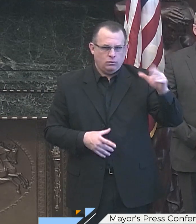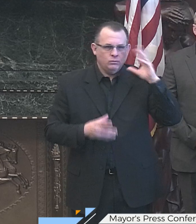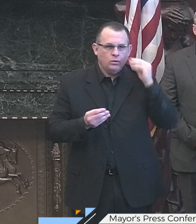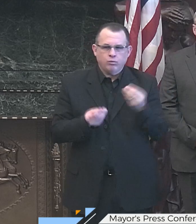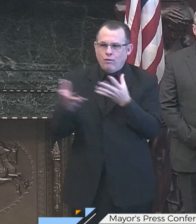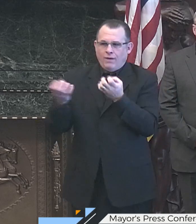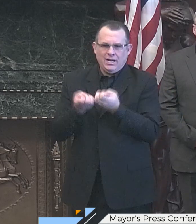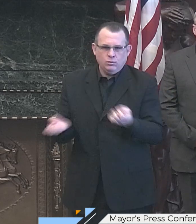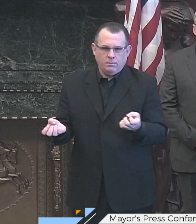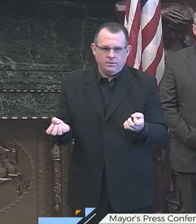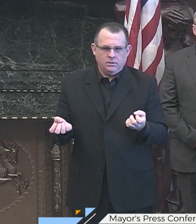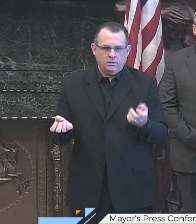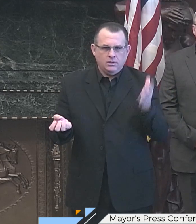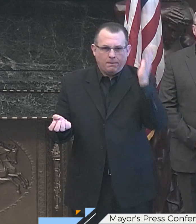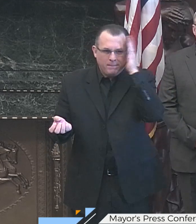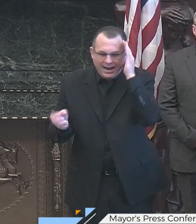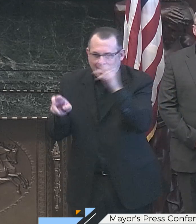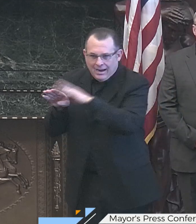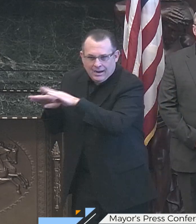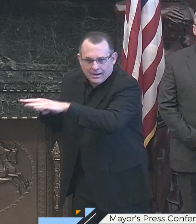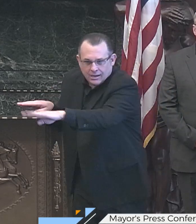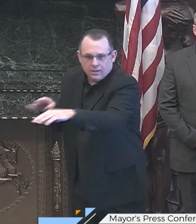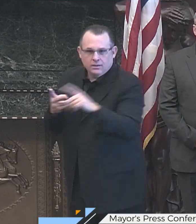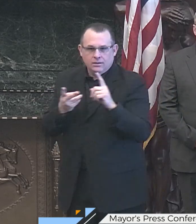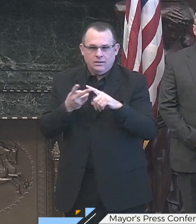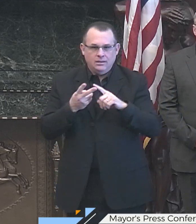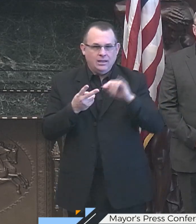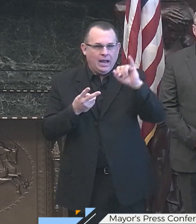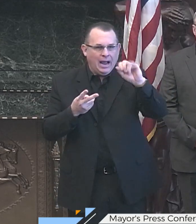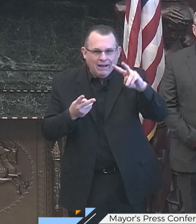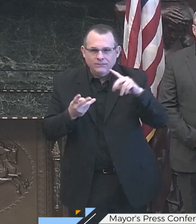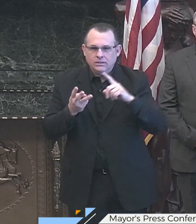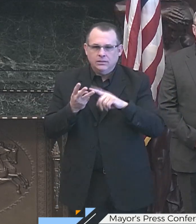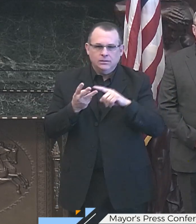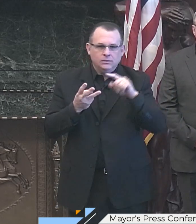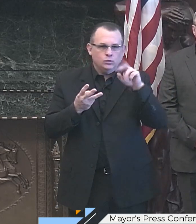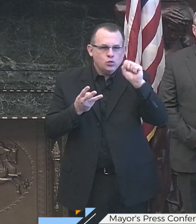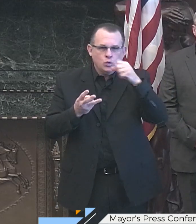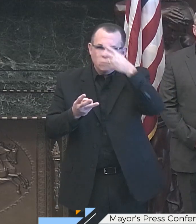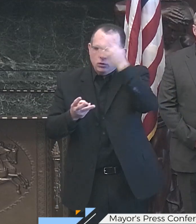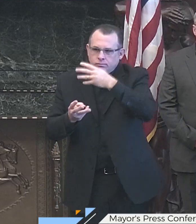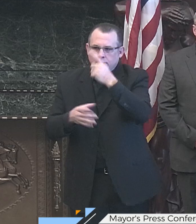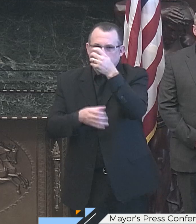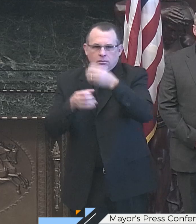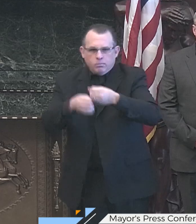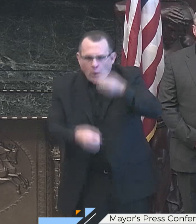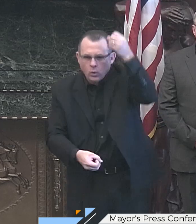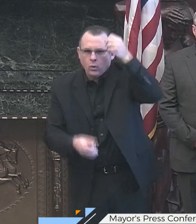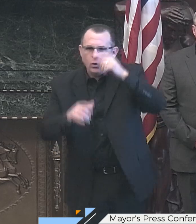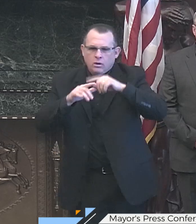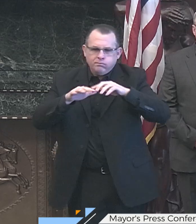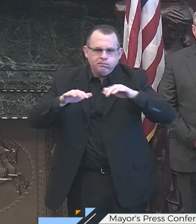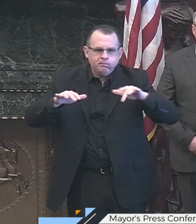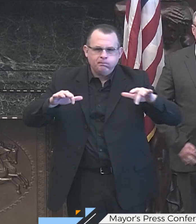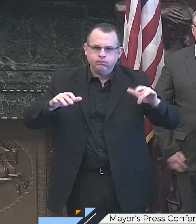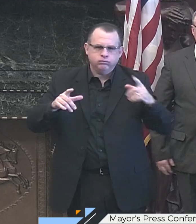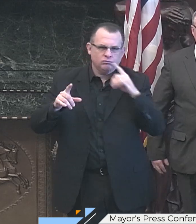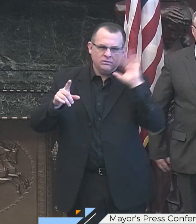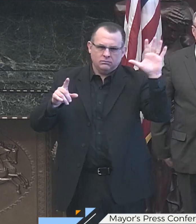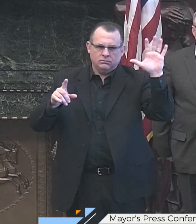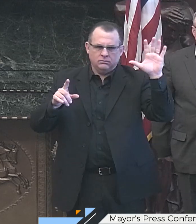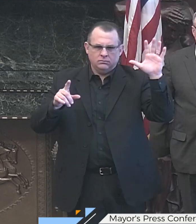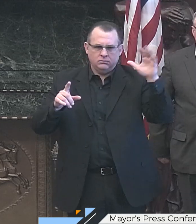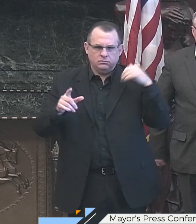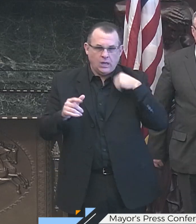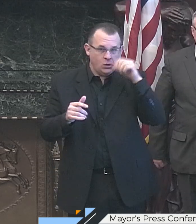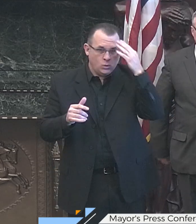like cots and IV tube holders, things like that. Frankly, I don't know exactly what comes in the trailer,